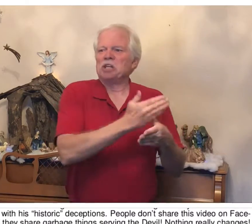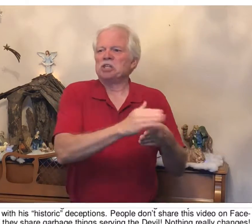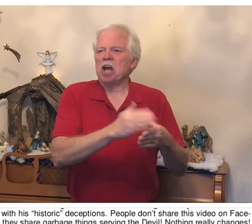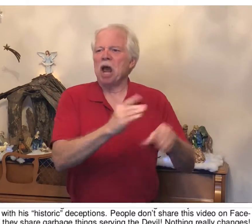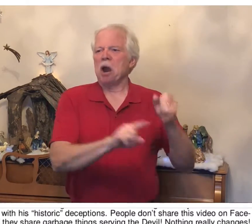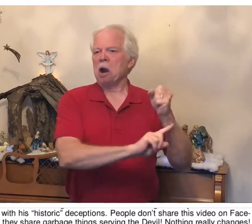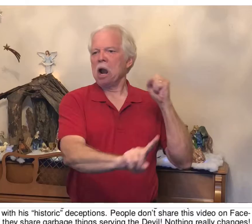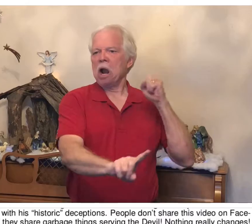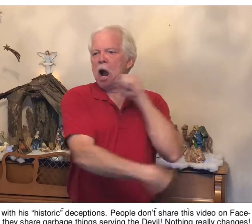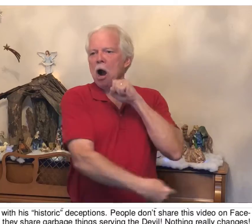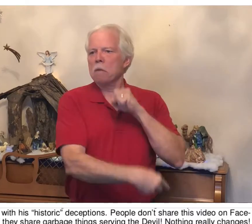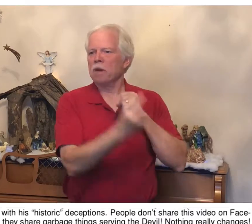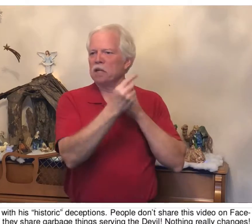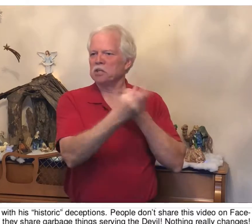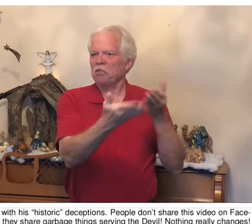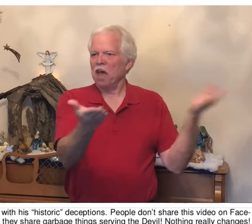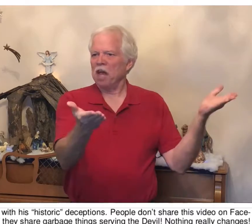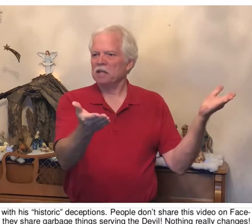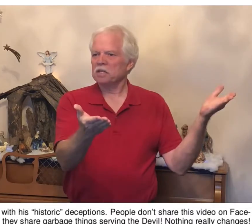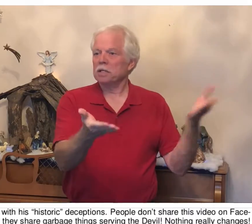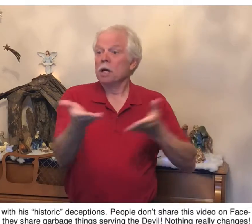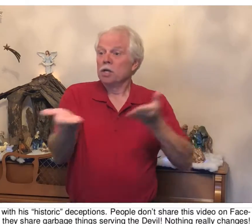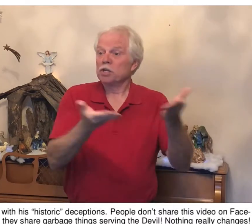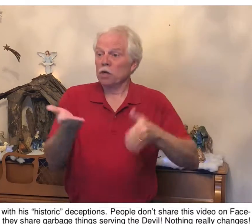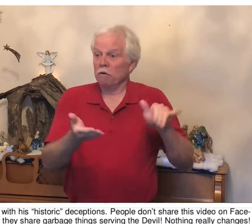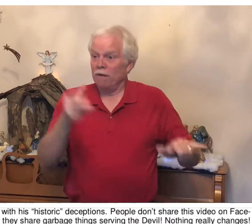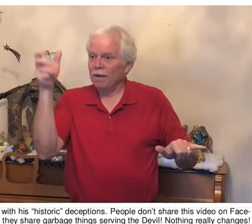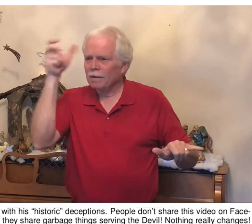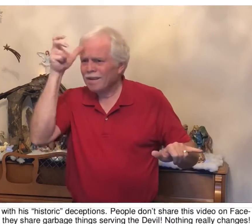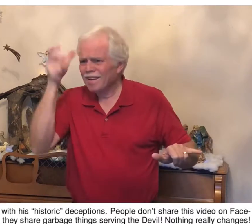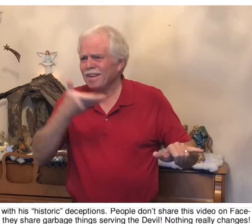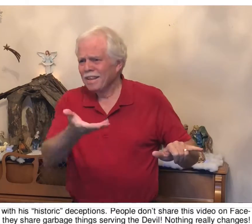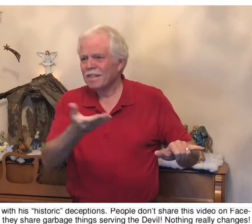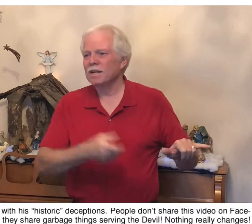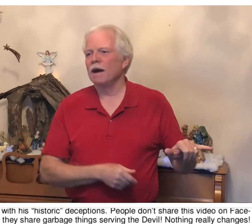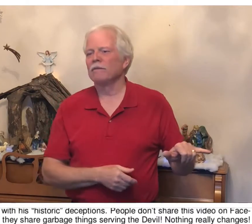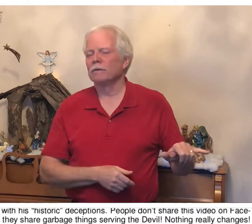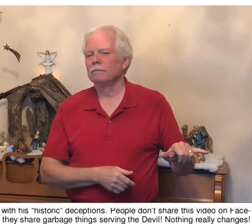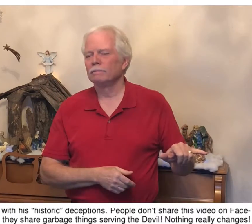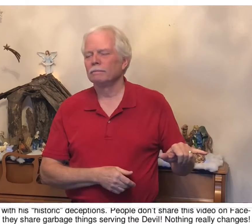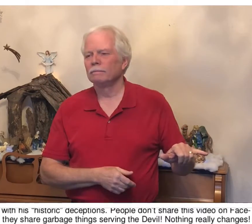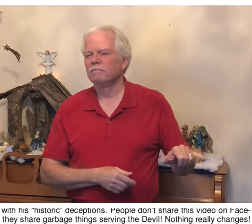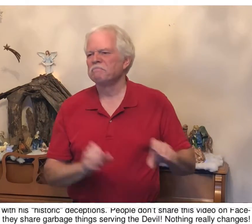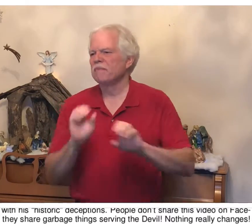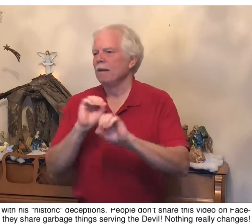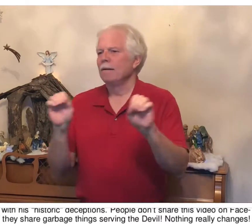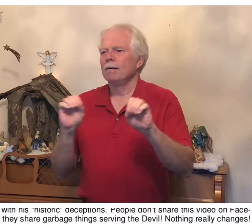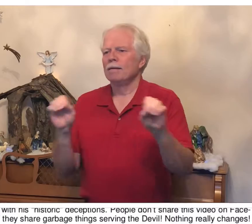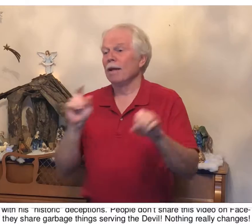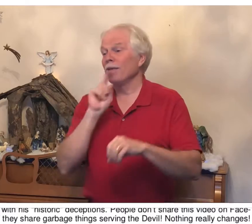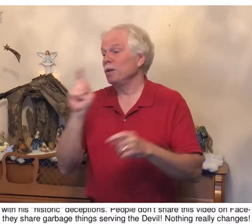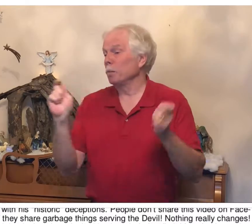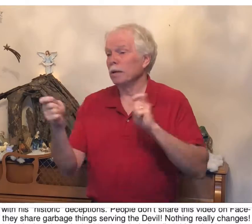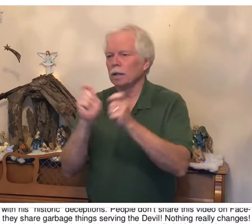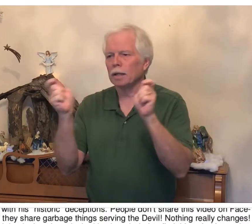share garbage things serving the devil. Nothing really